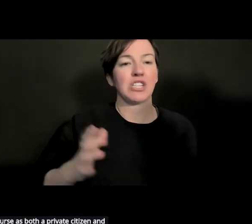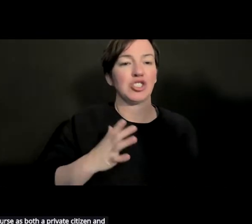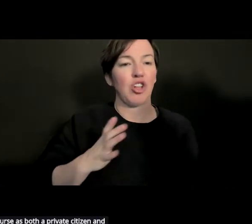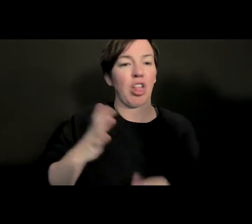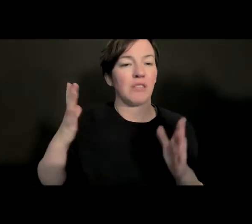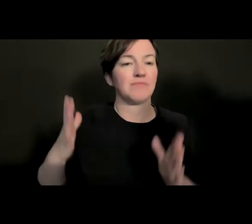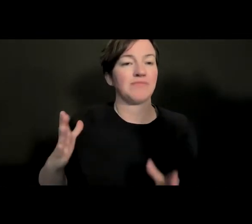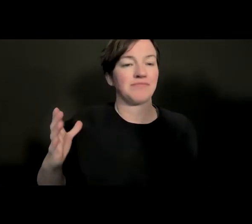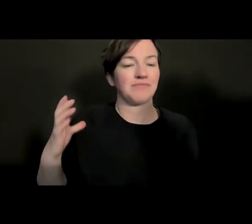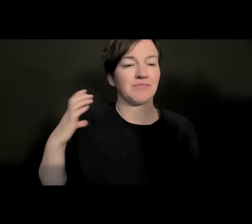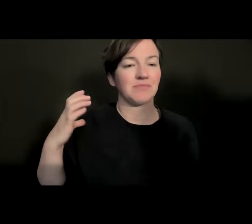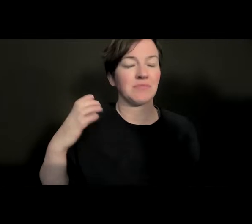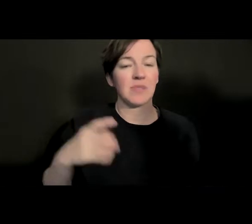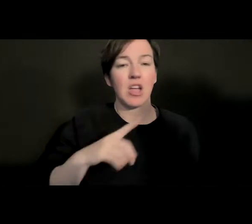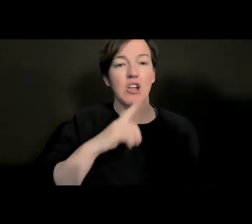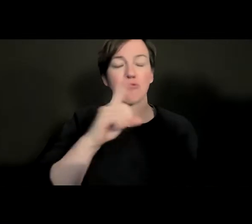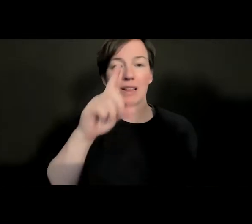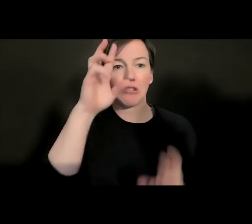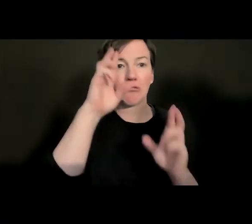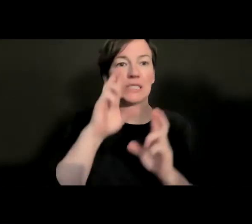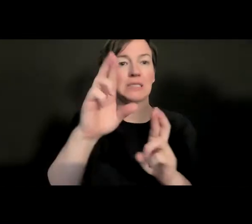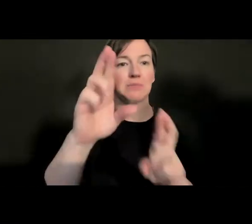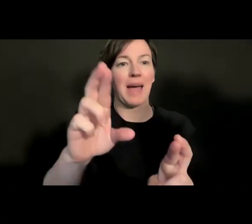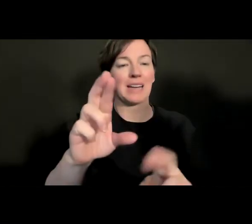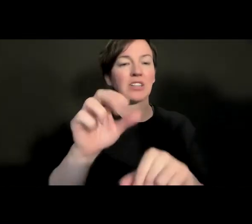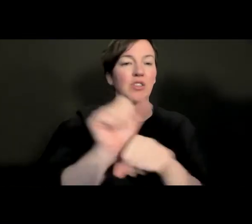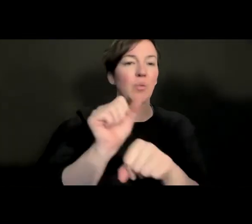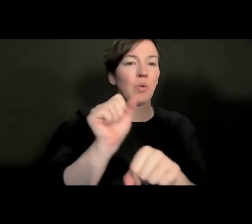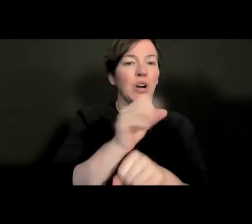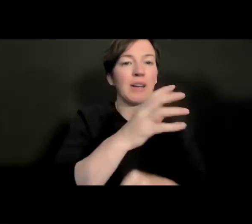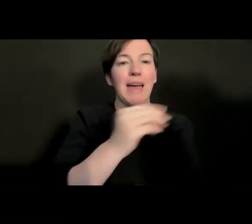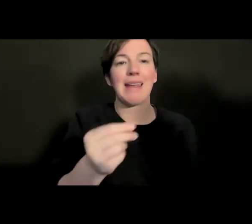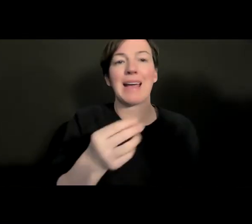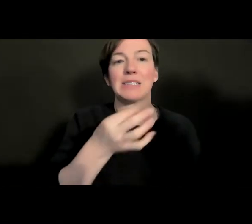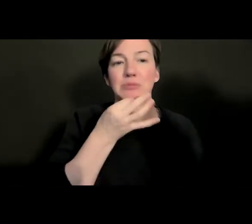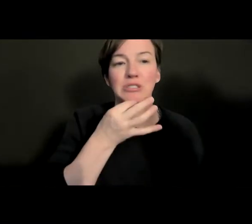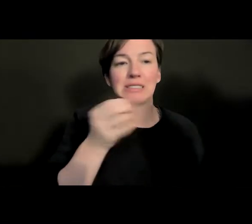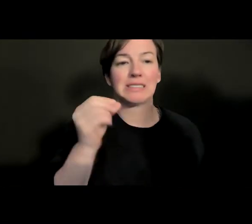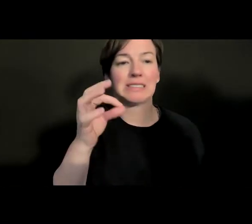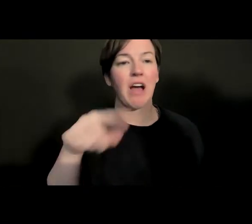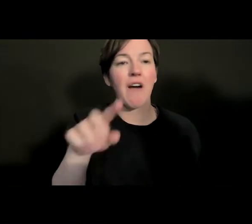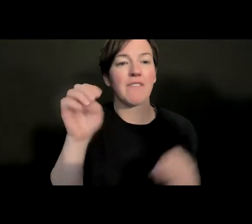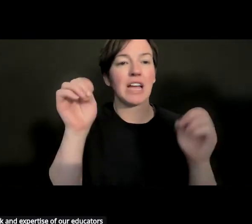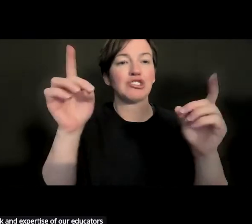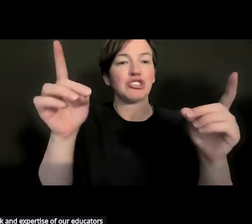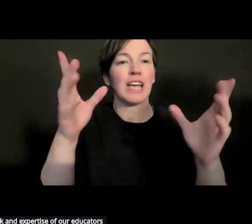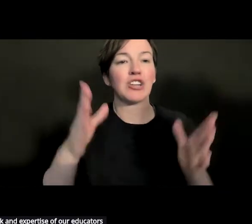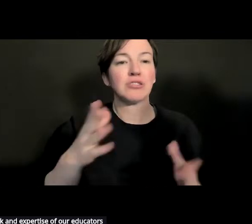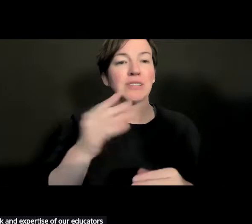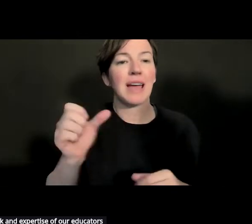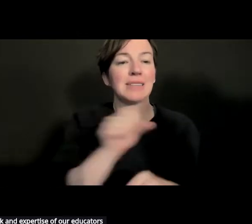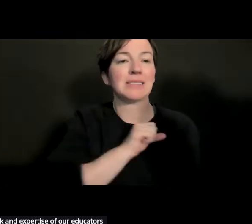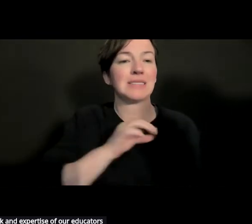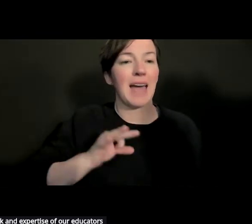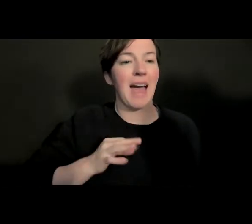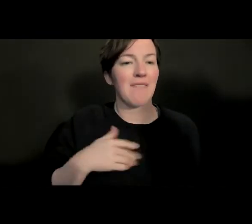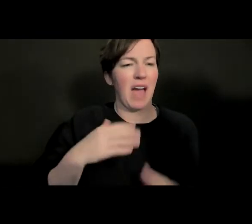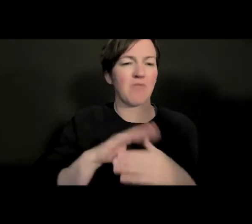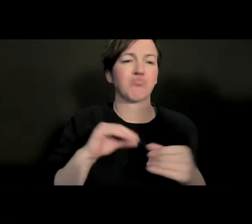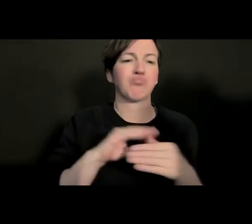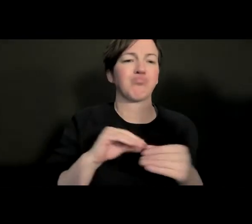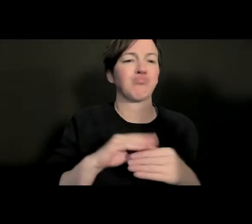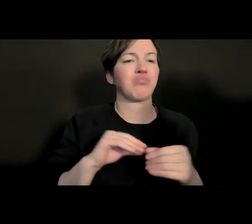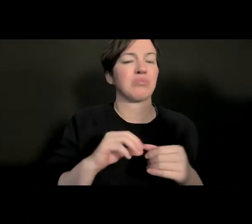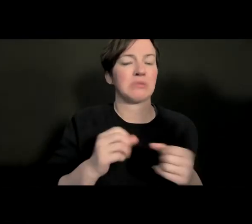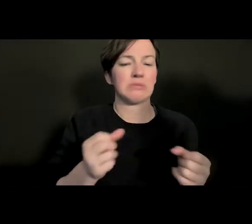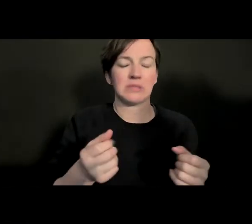First, let me say that I deeply respect the work and expertise of our educators and staff. I have spoken many sincere